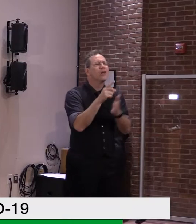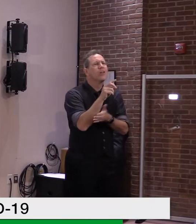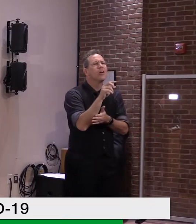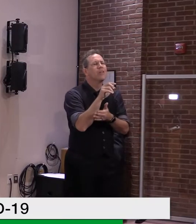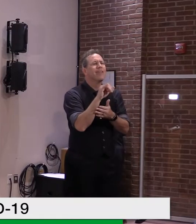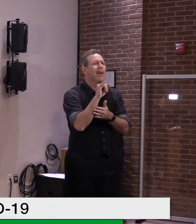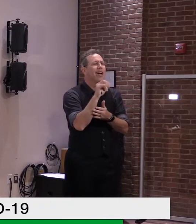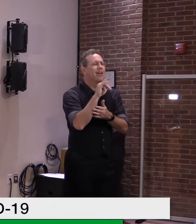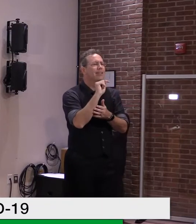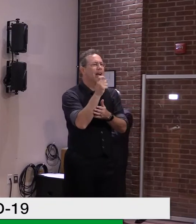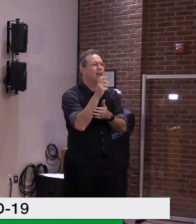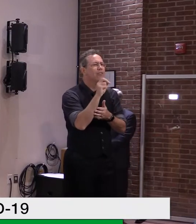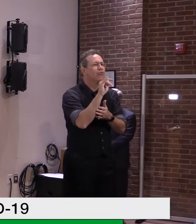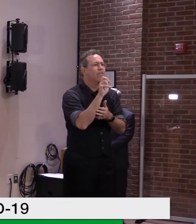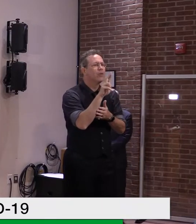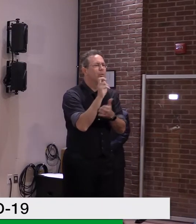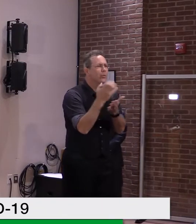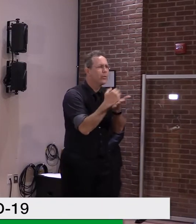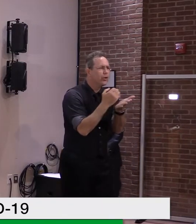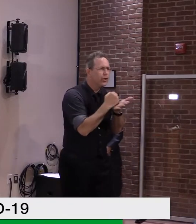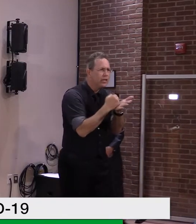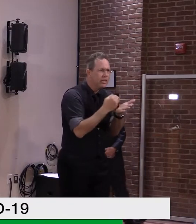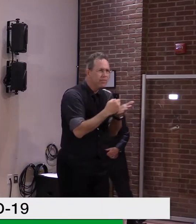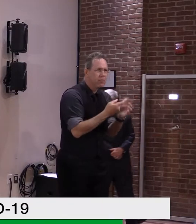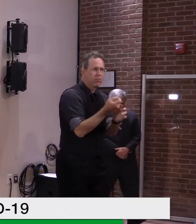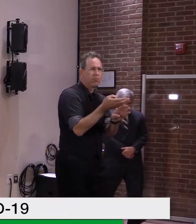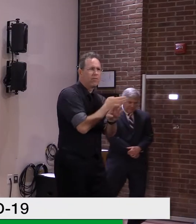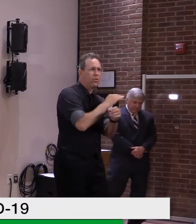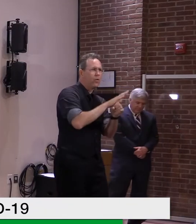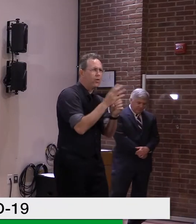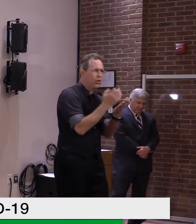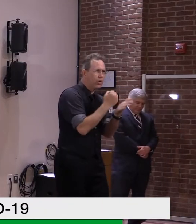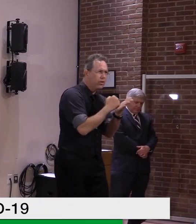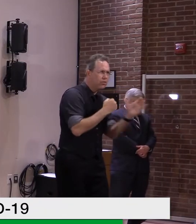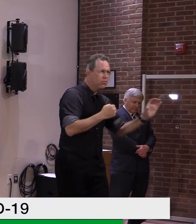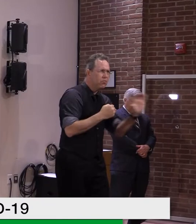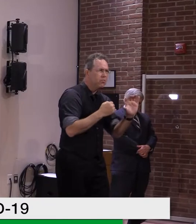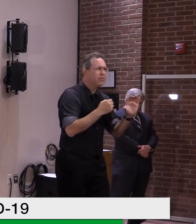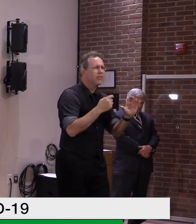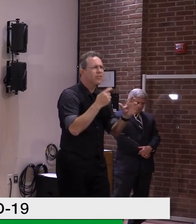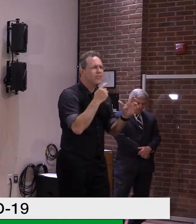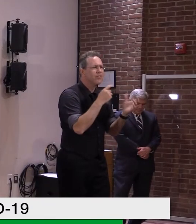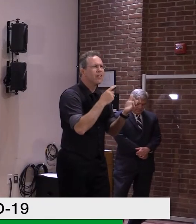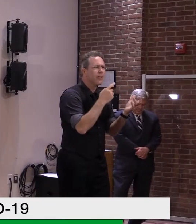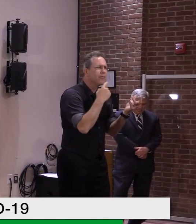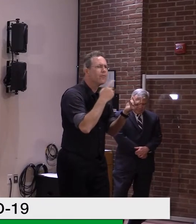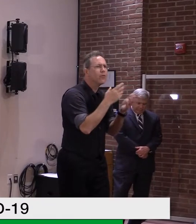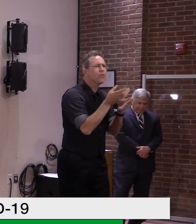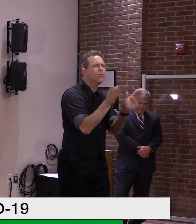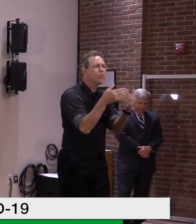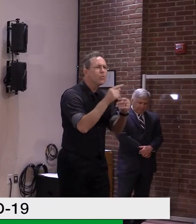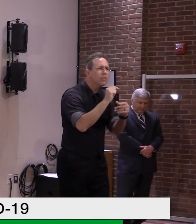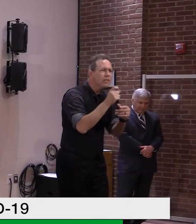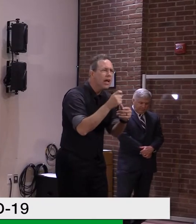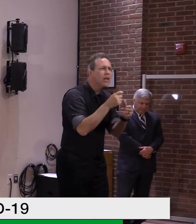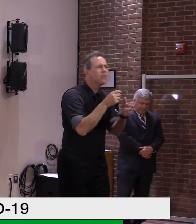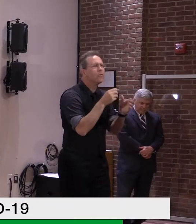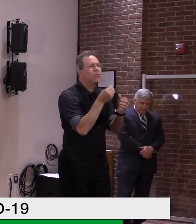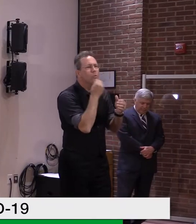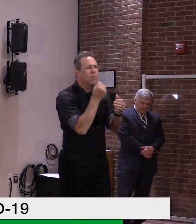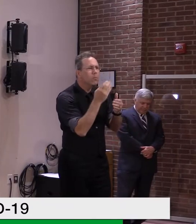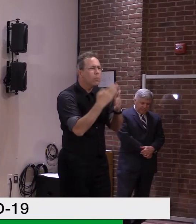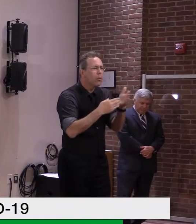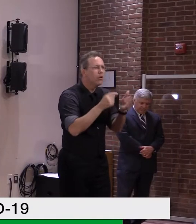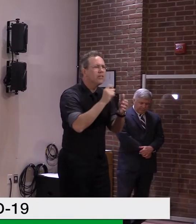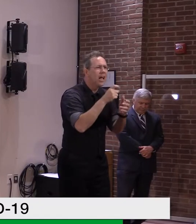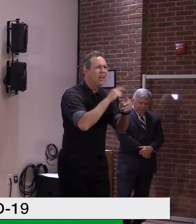know, seeing what the trends are. But I think there are a variety of other reports that we can pull to be transparent about what's happening on the ground here